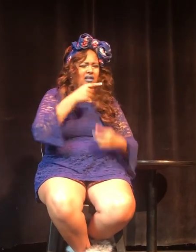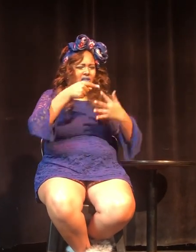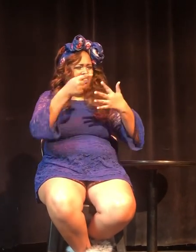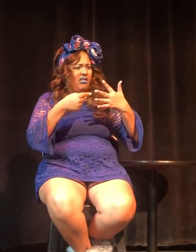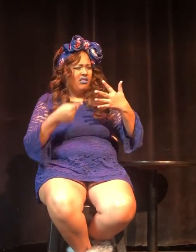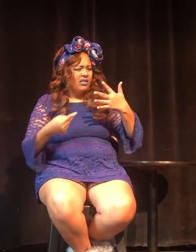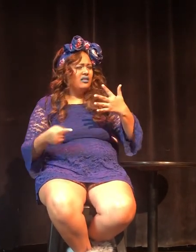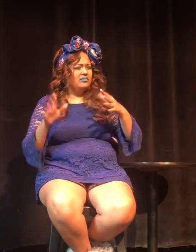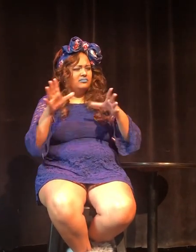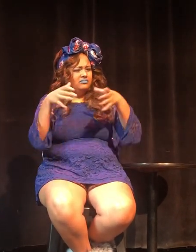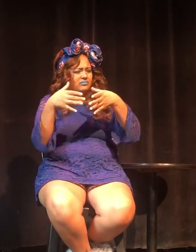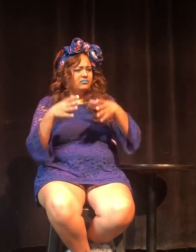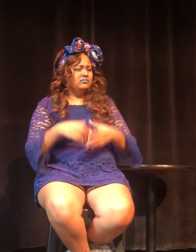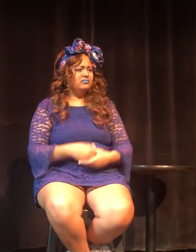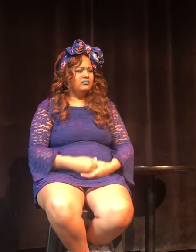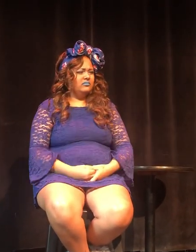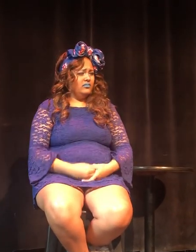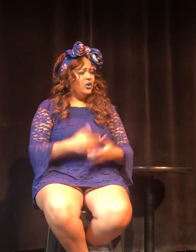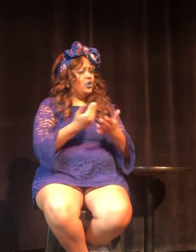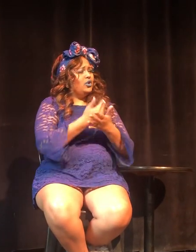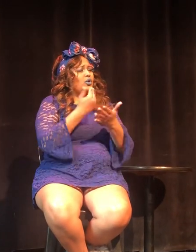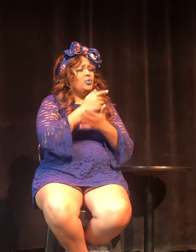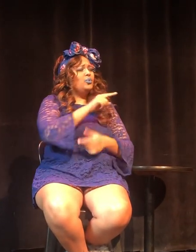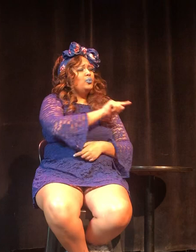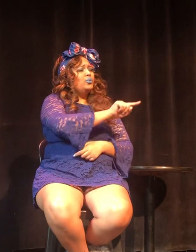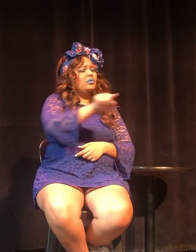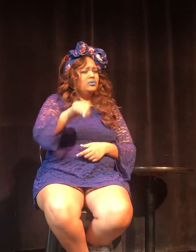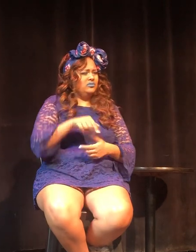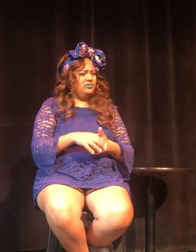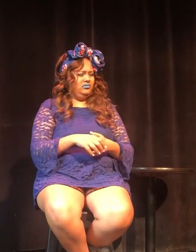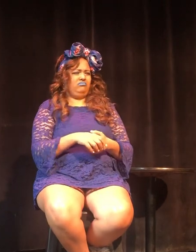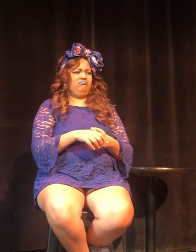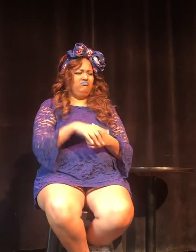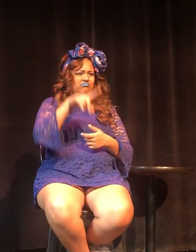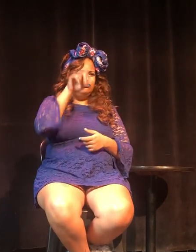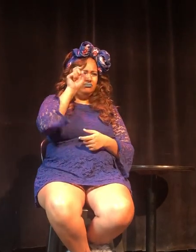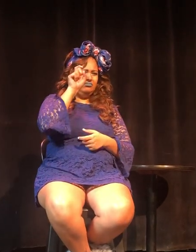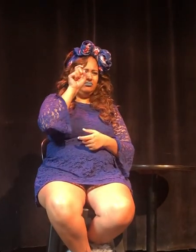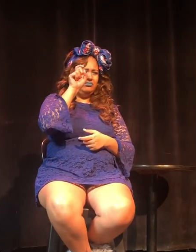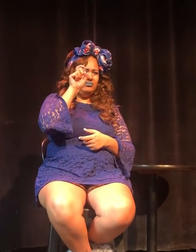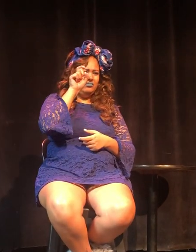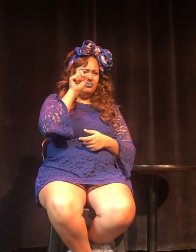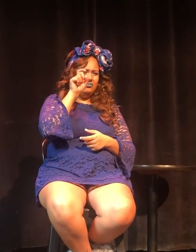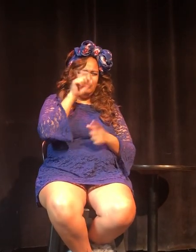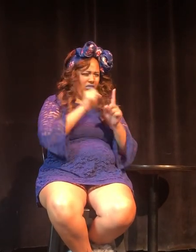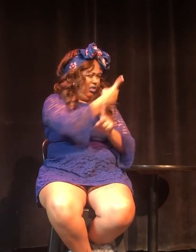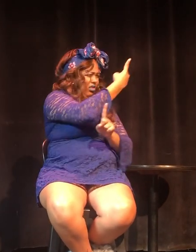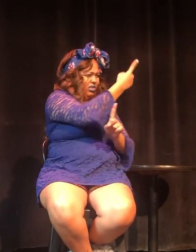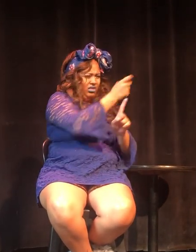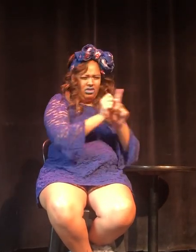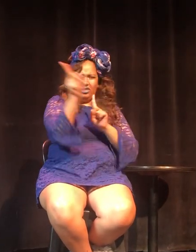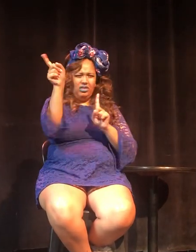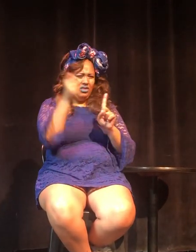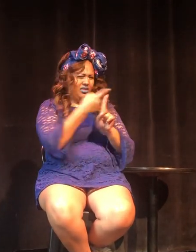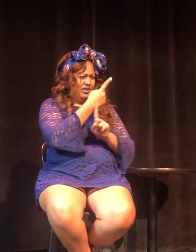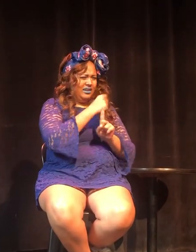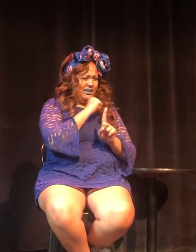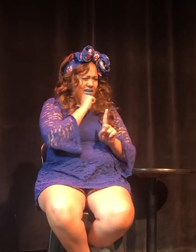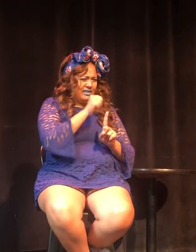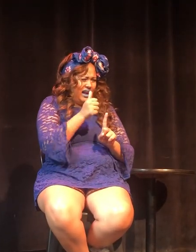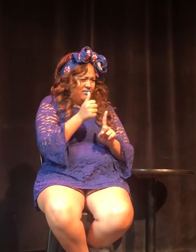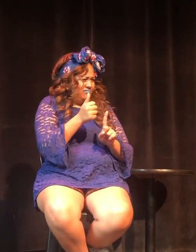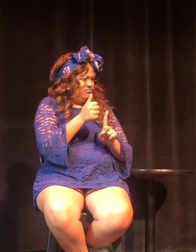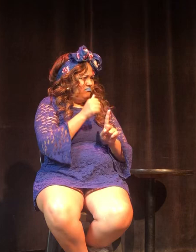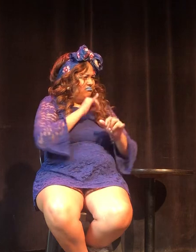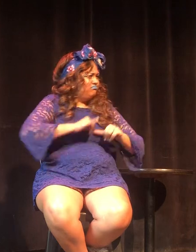new thing, or sometimes people would even say an unnatural thing, and so